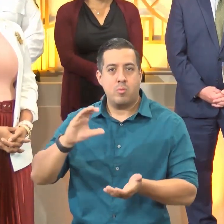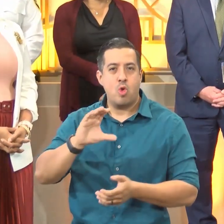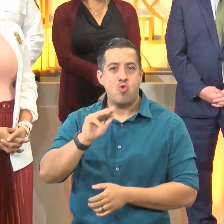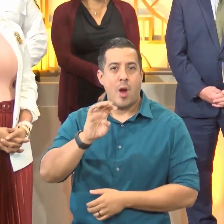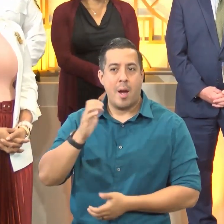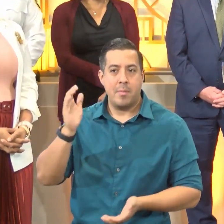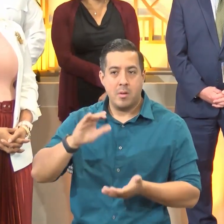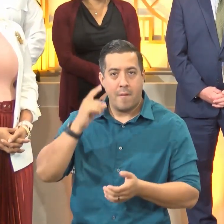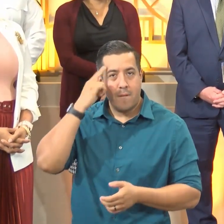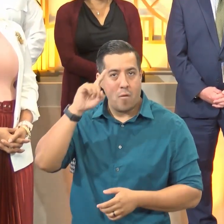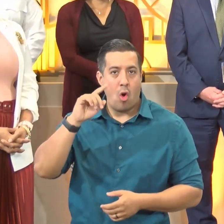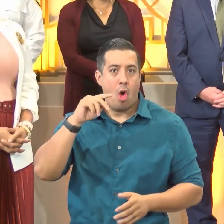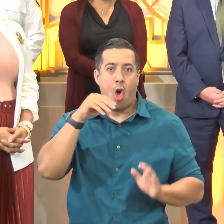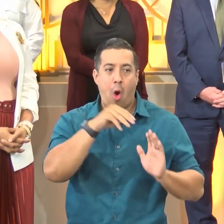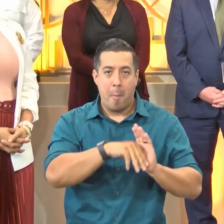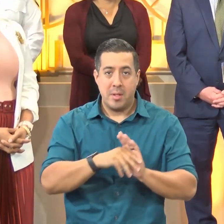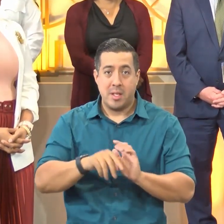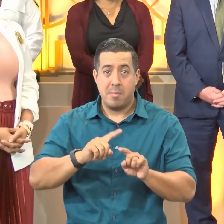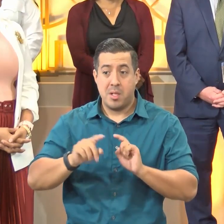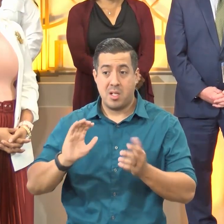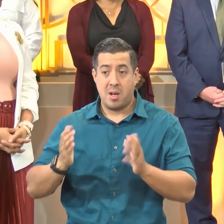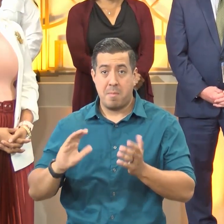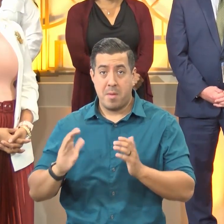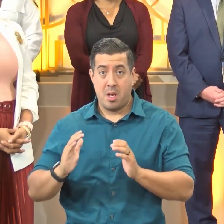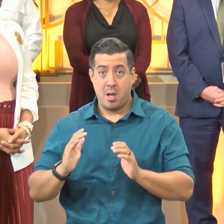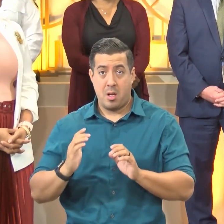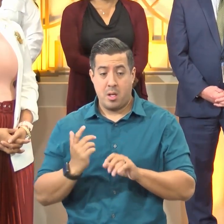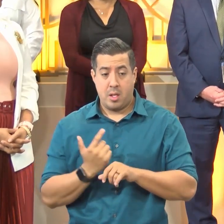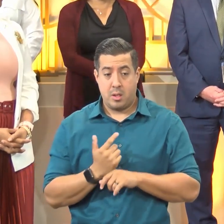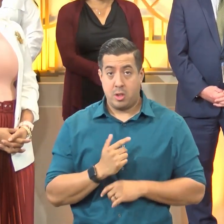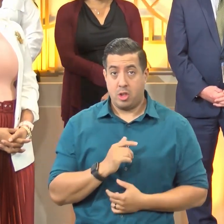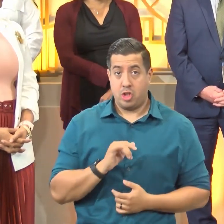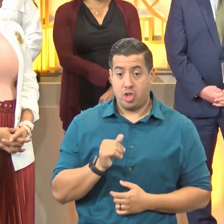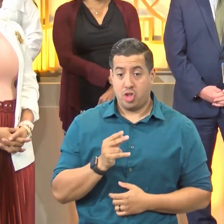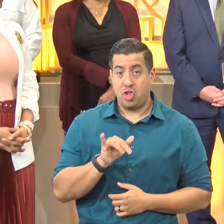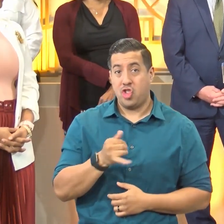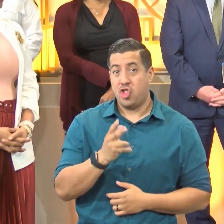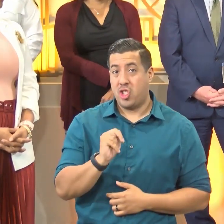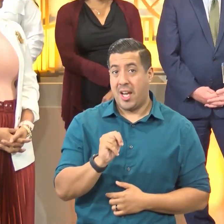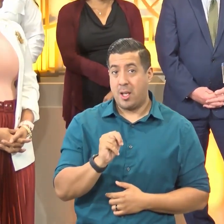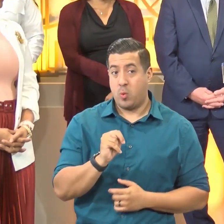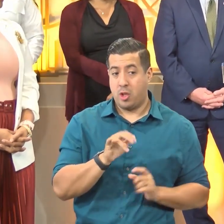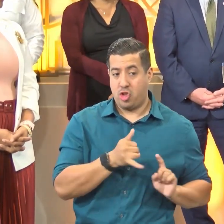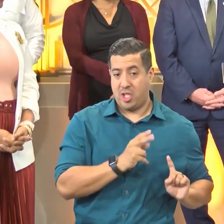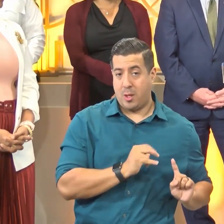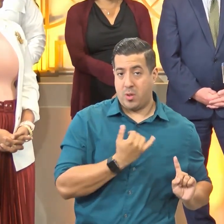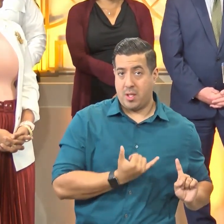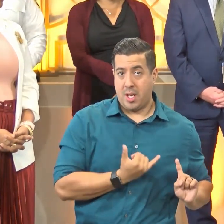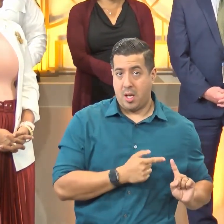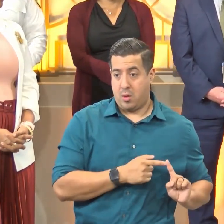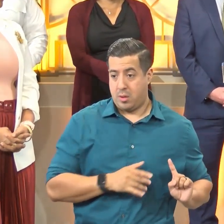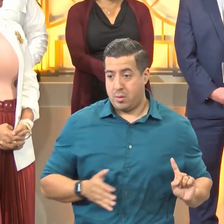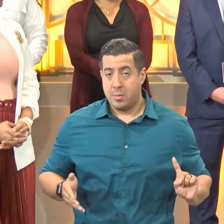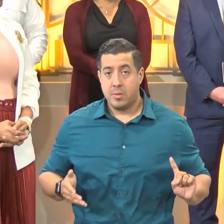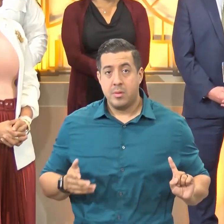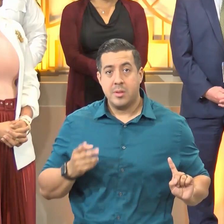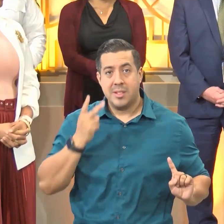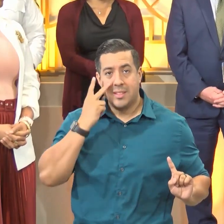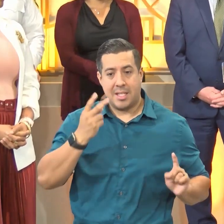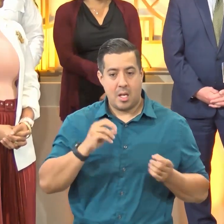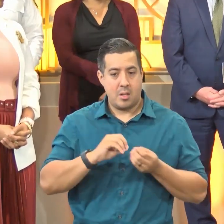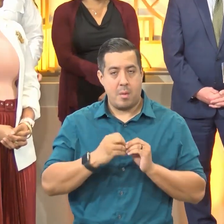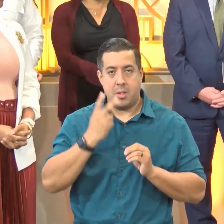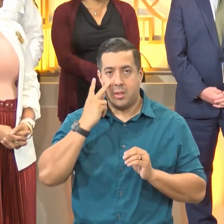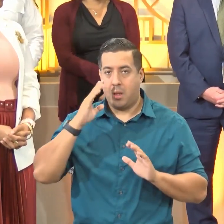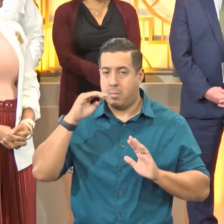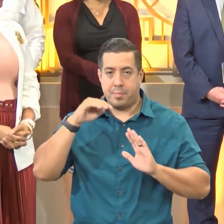regards to homicide. But if you compare where we were in January of this year to where we are today, the numbers have plummeted even